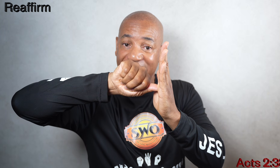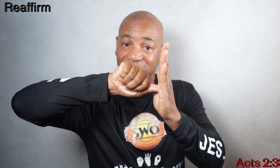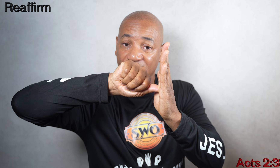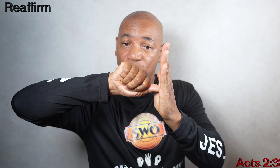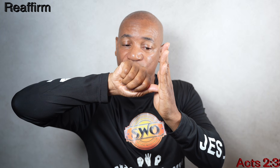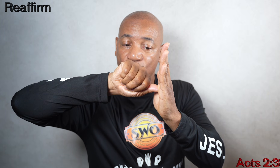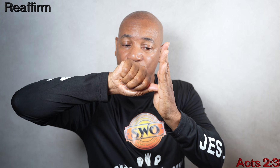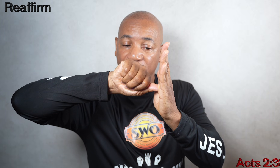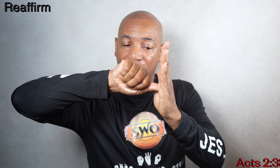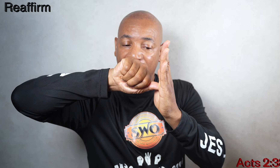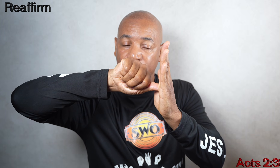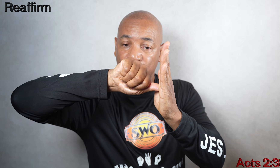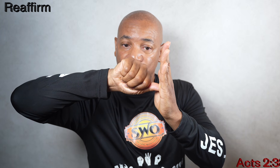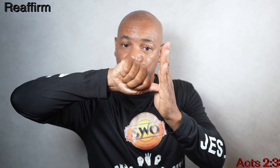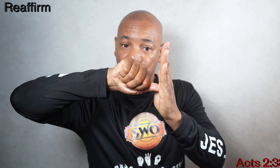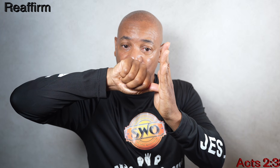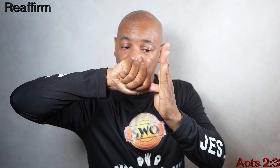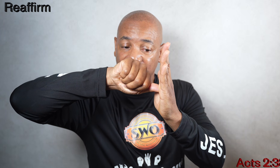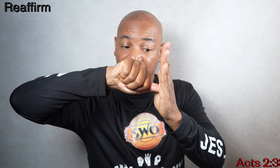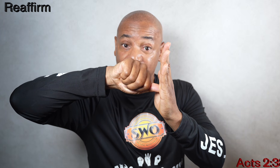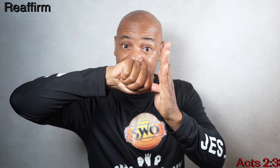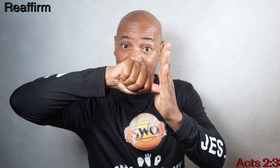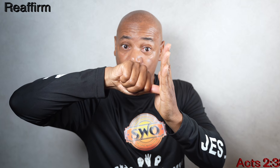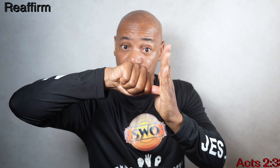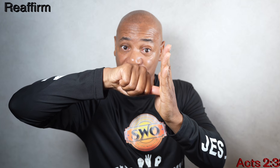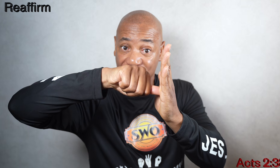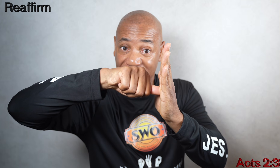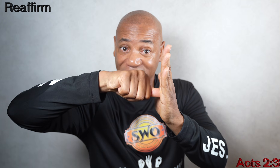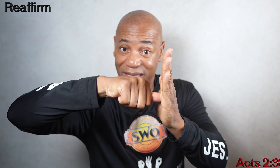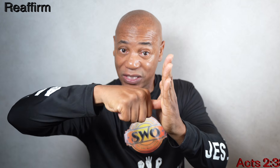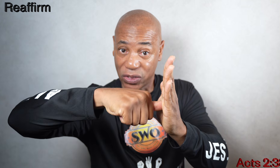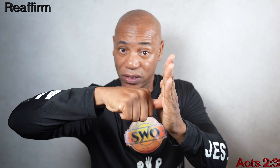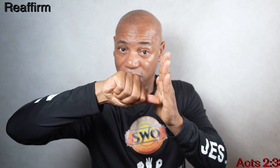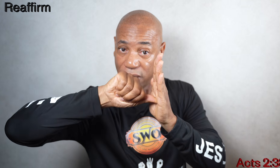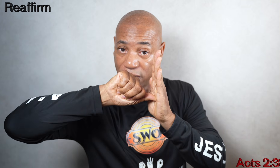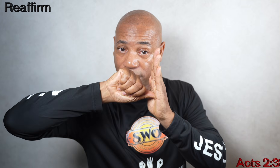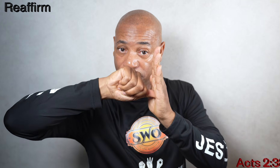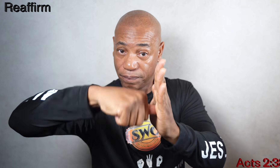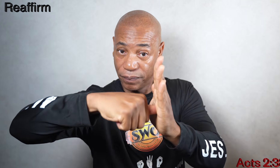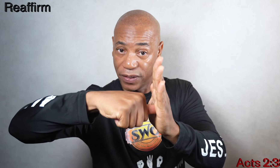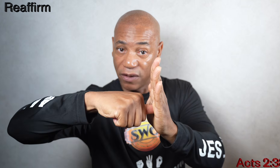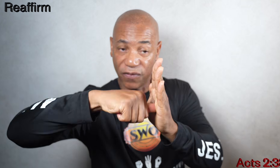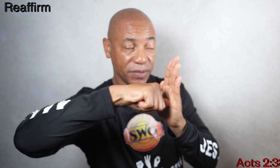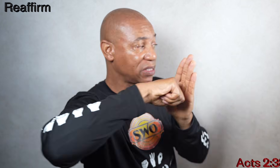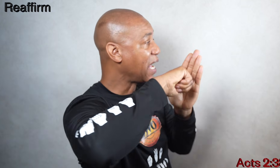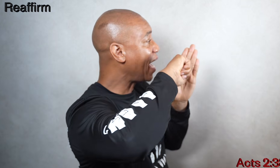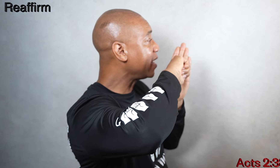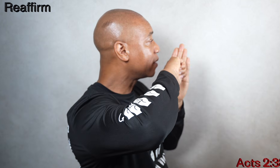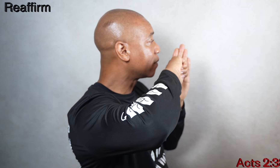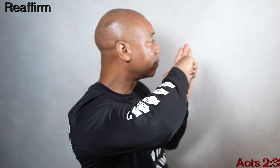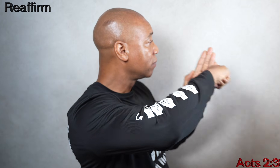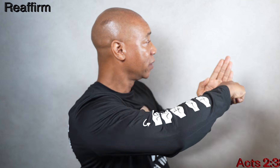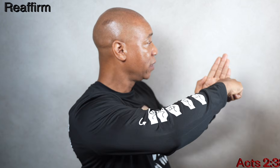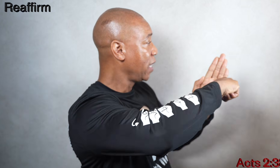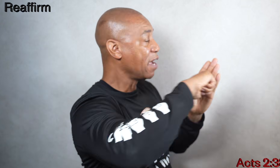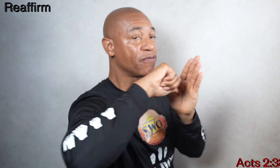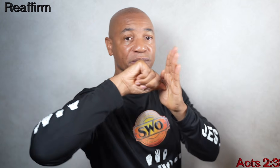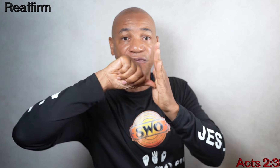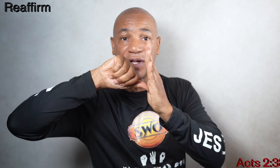I go forward, I'm going to turn the thumb downward just like this. From the side, and from the front